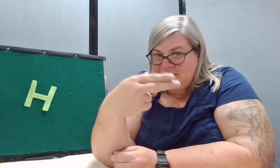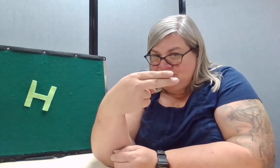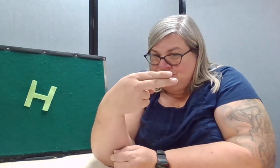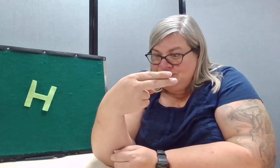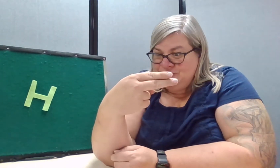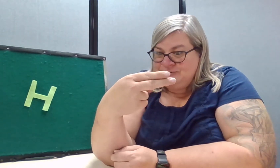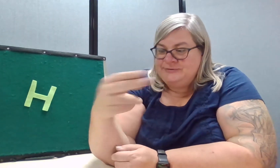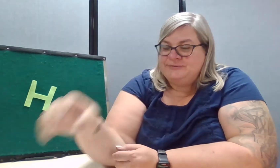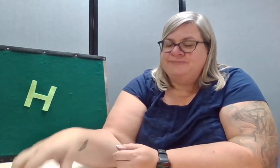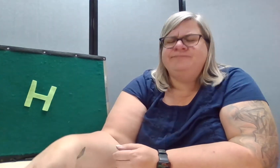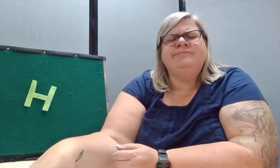H.